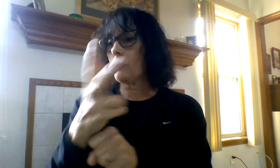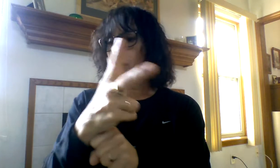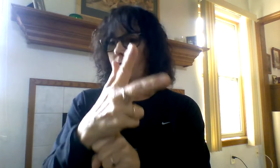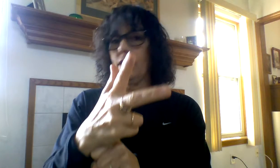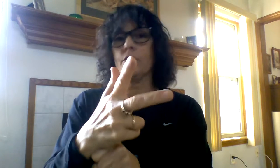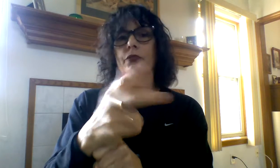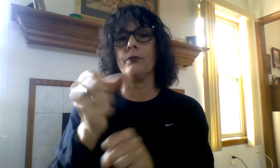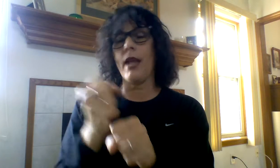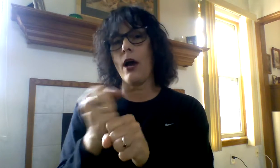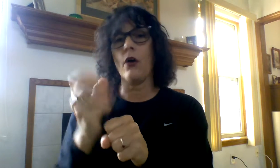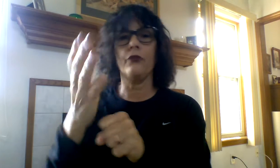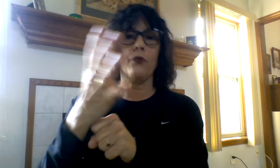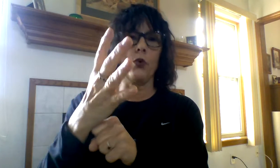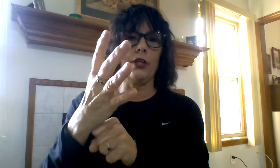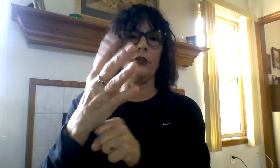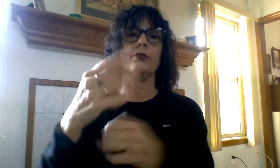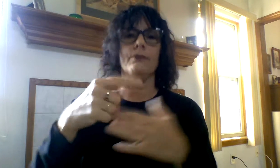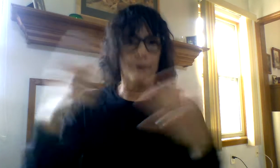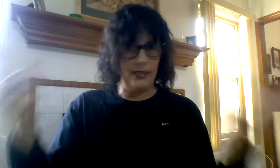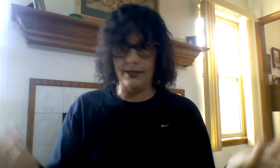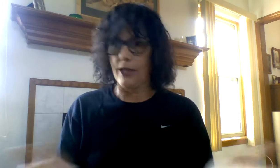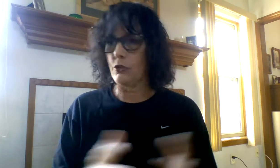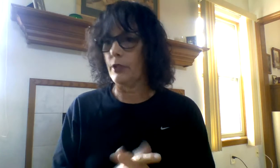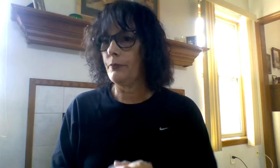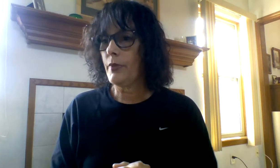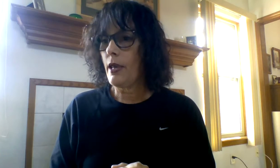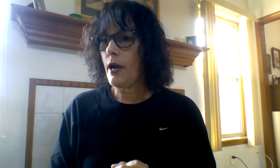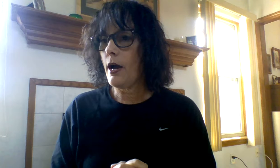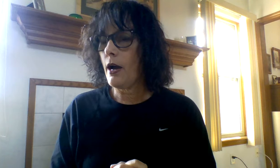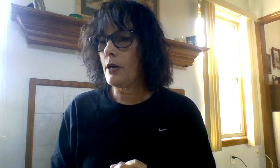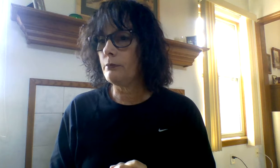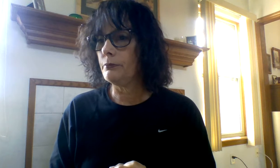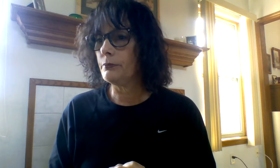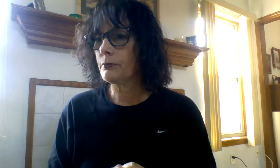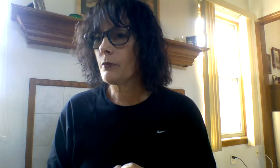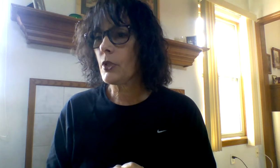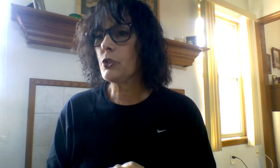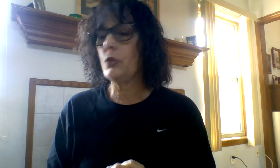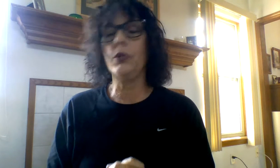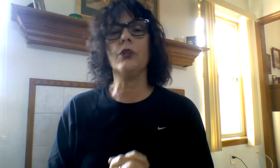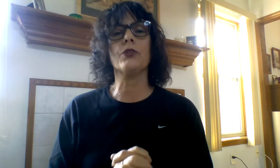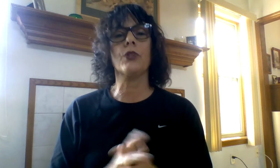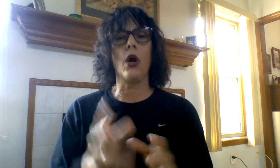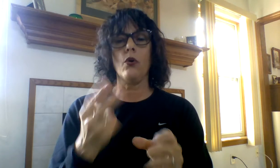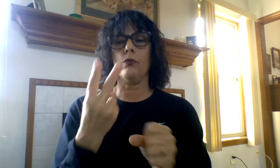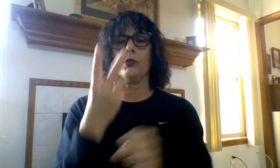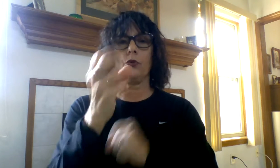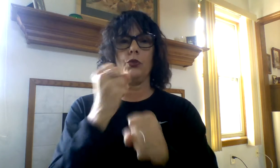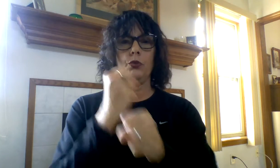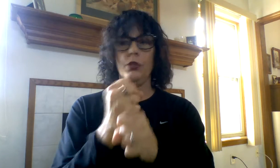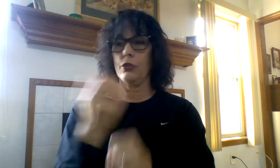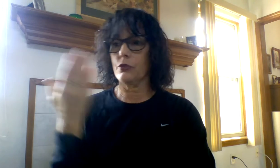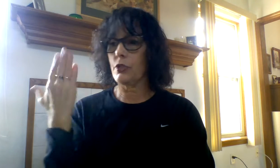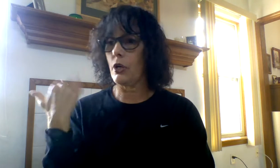3 years from now, 4 years, etc. 2 years ago, so 2 years